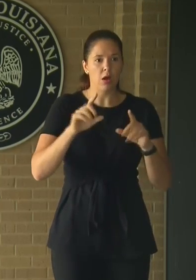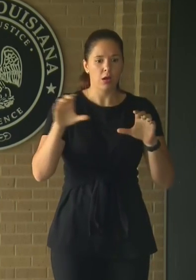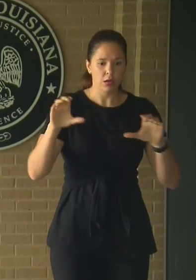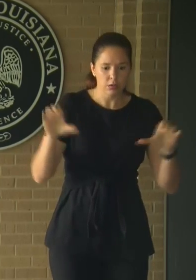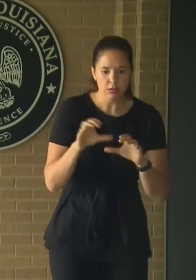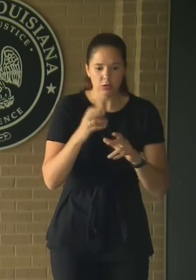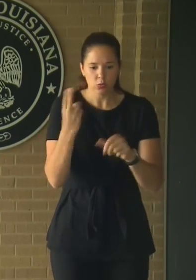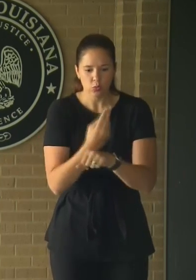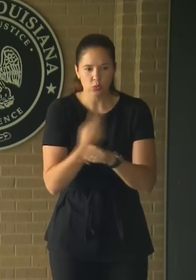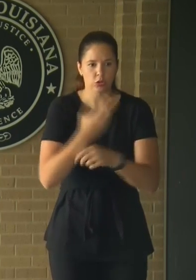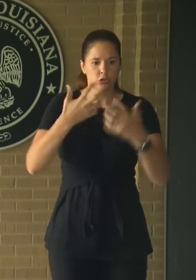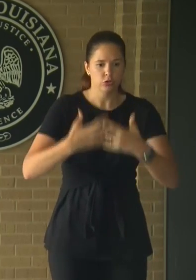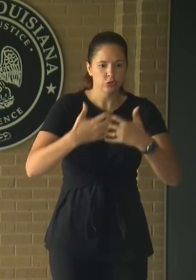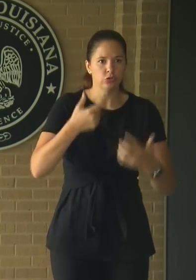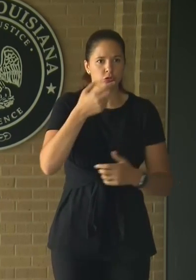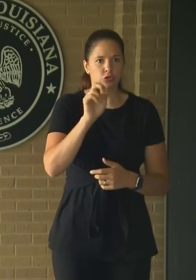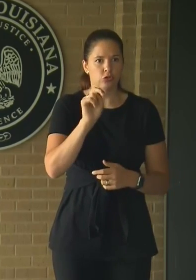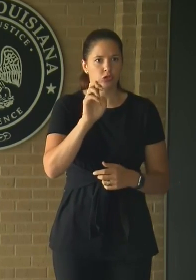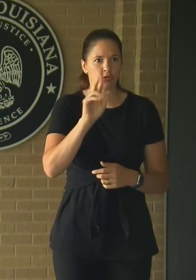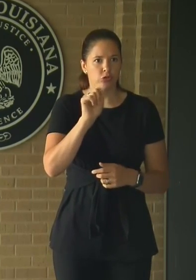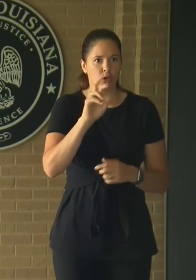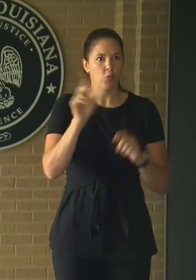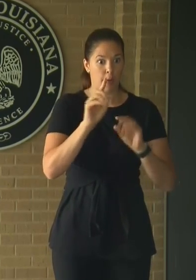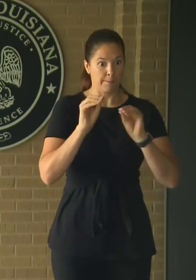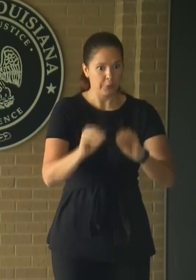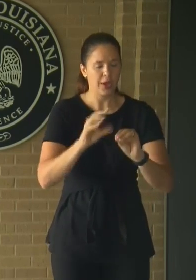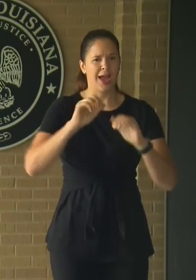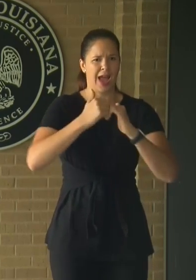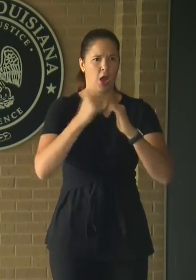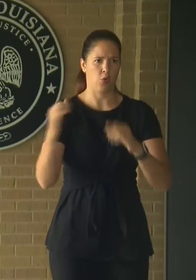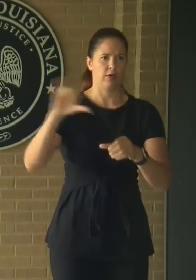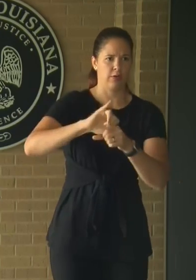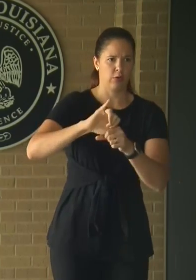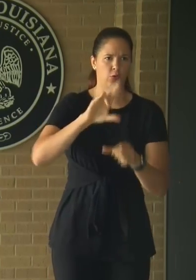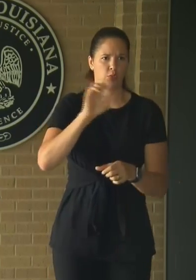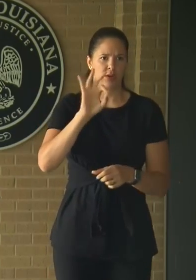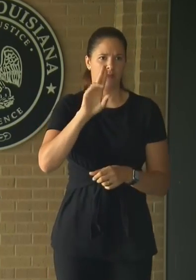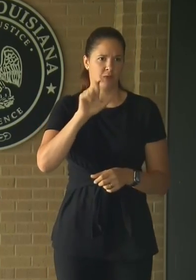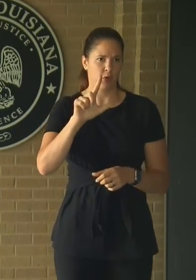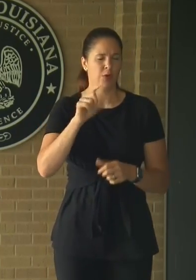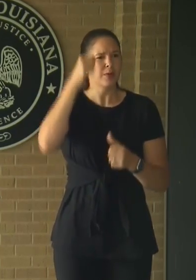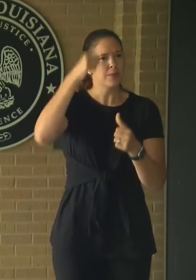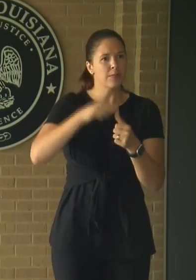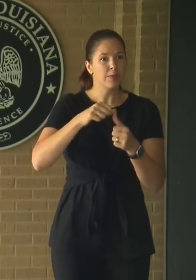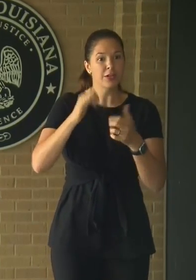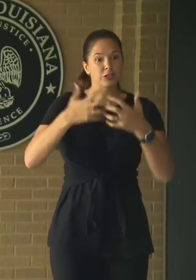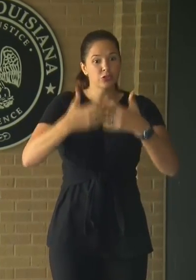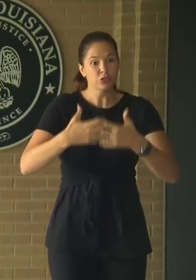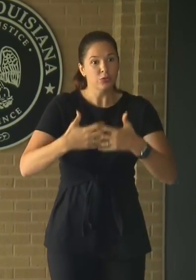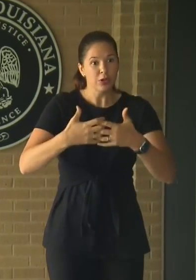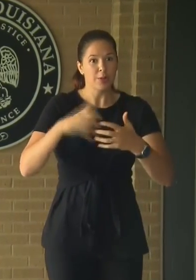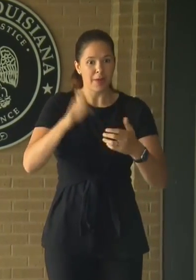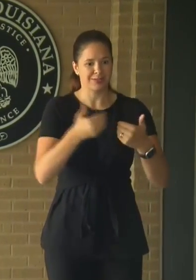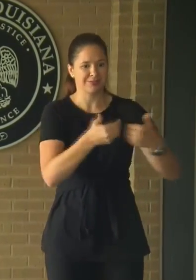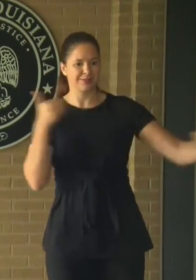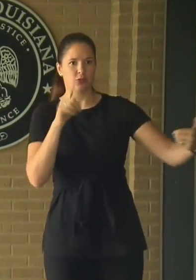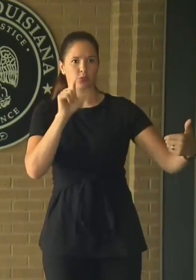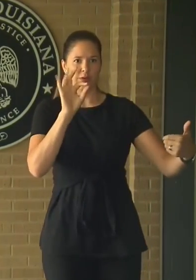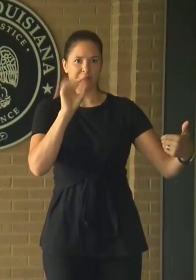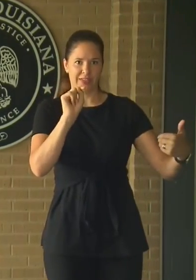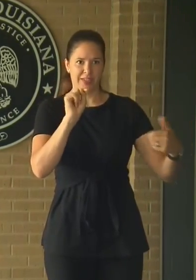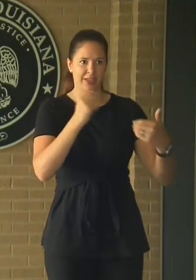they're placed and how they are refueled. Please remember to keep these generators 20 feet at least